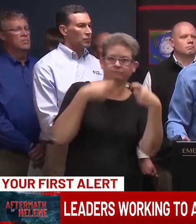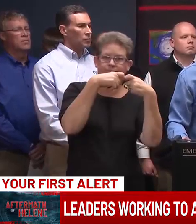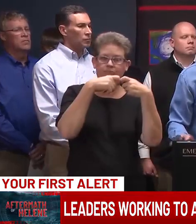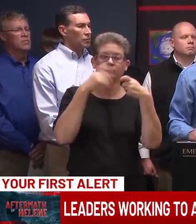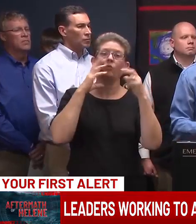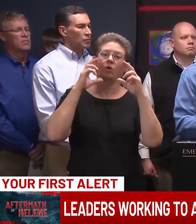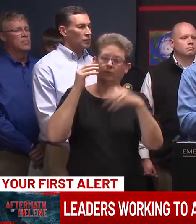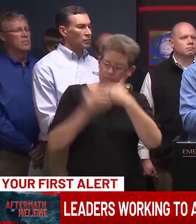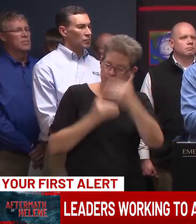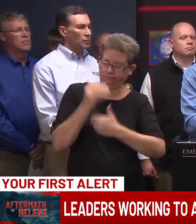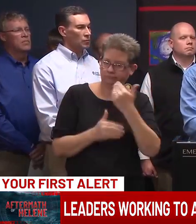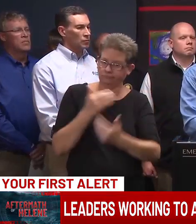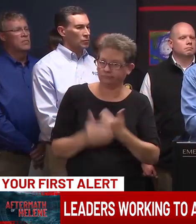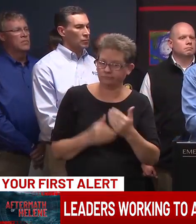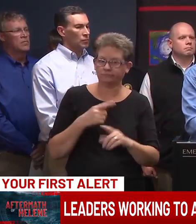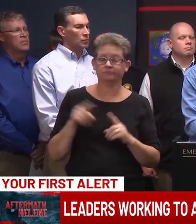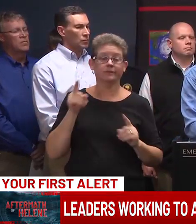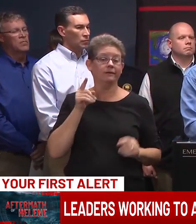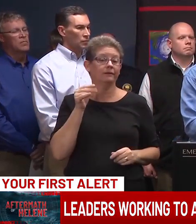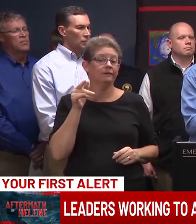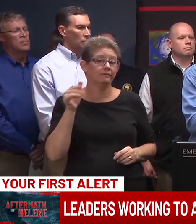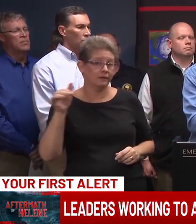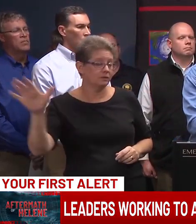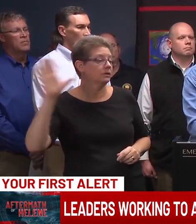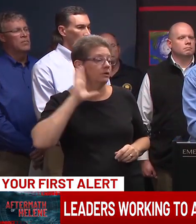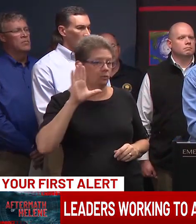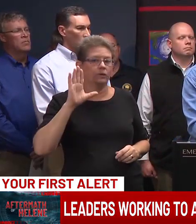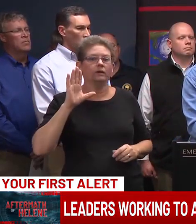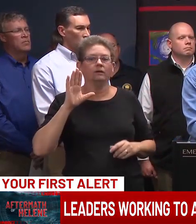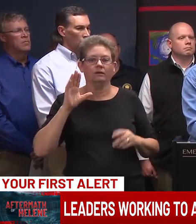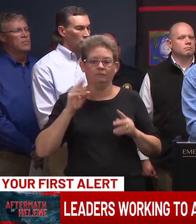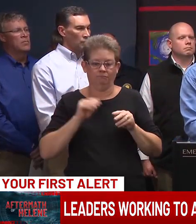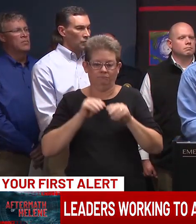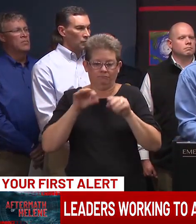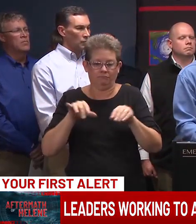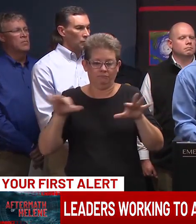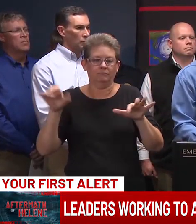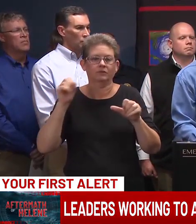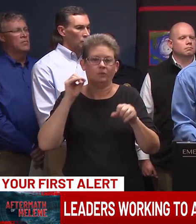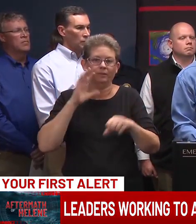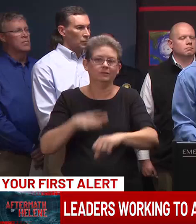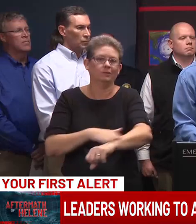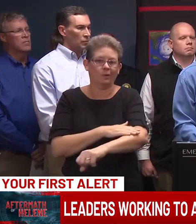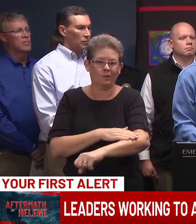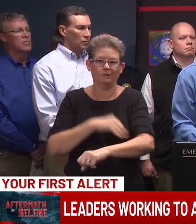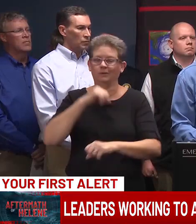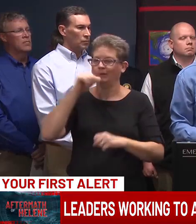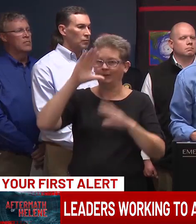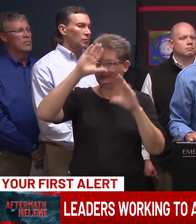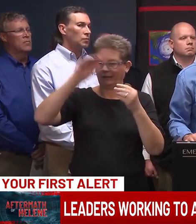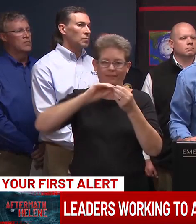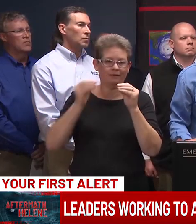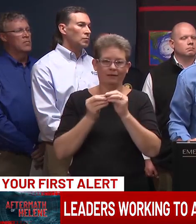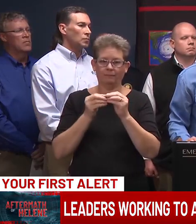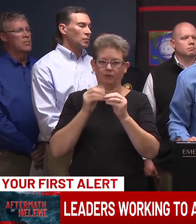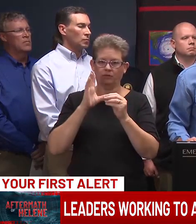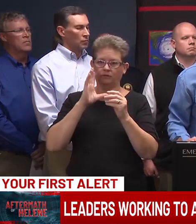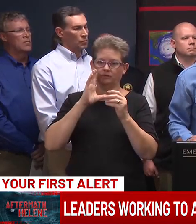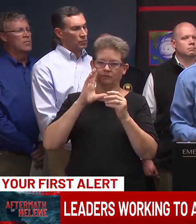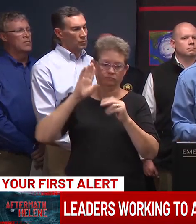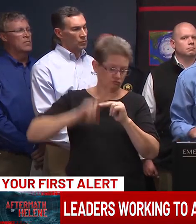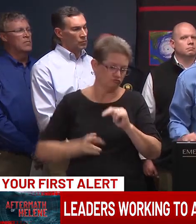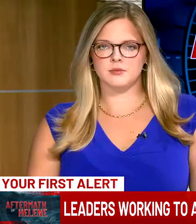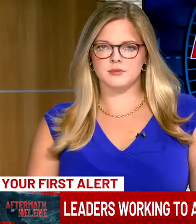make progress. But you're eventually going to get into neighborhoods, and it's going to slow down to a crawl. So don't expect to see the numbers dive as they're doing